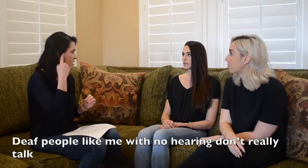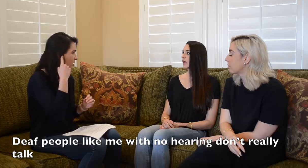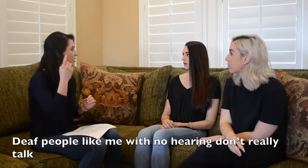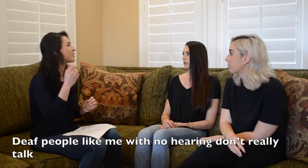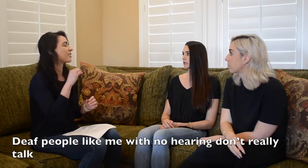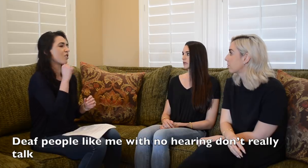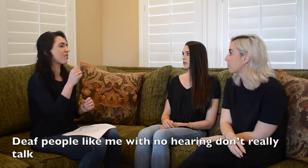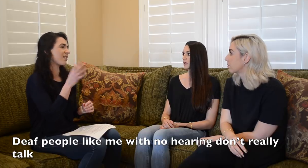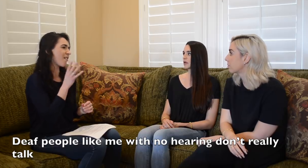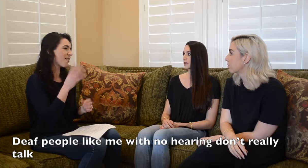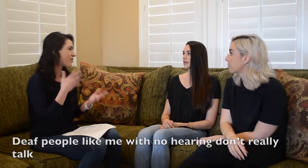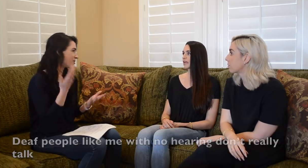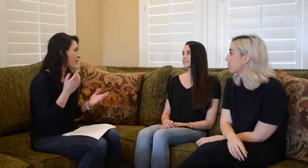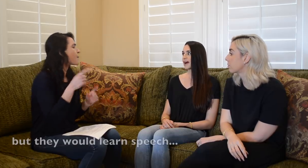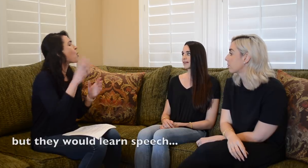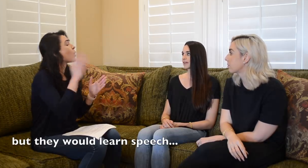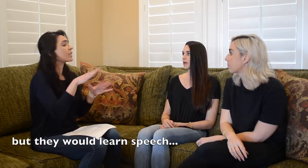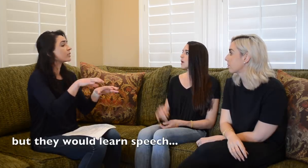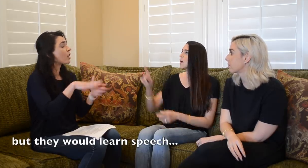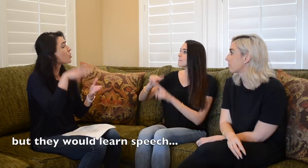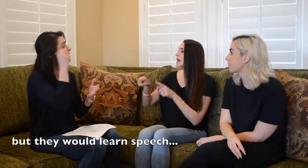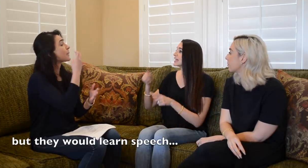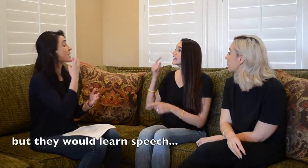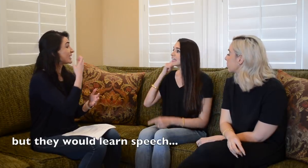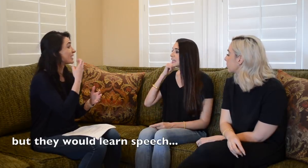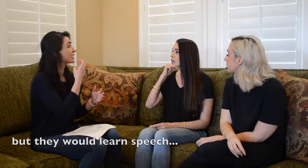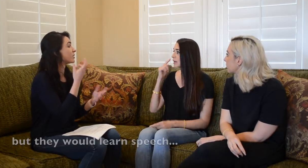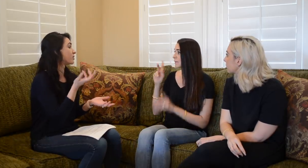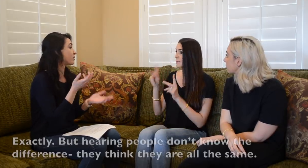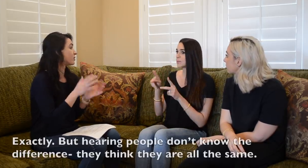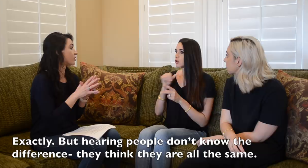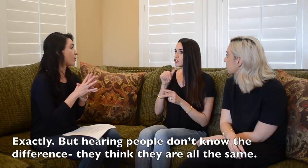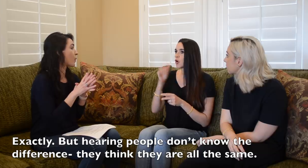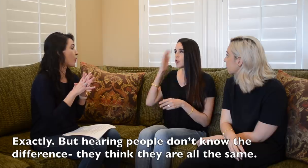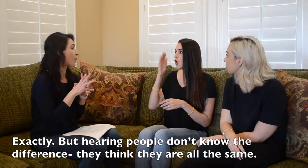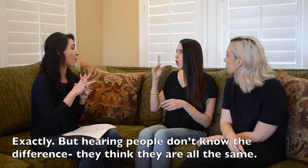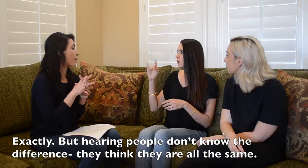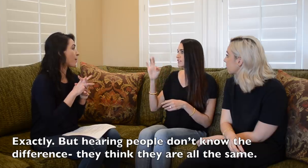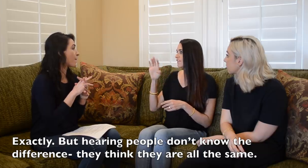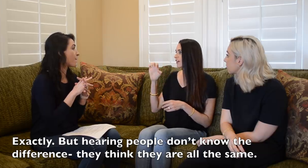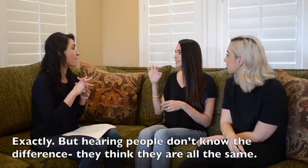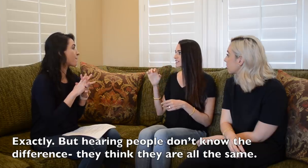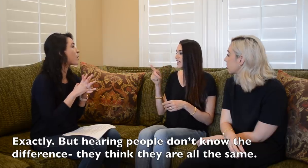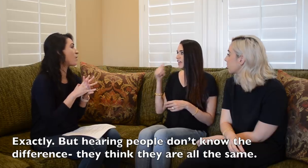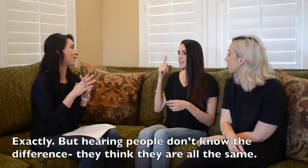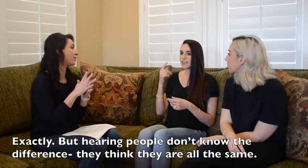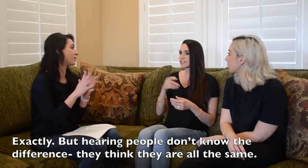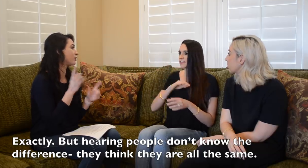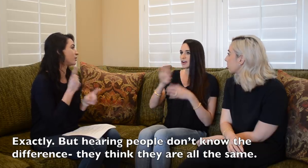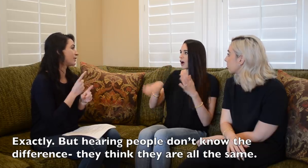Yeah. Exactly. But hearing people don't know the difference. They right. think that they're